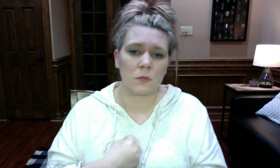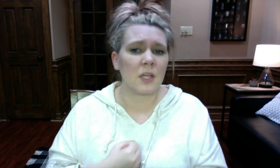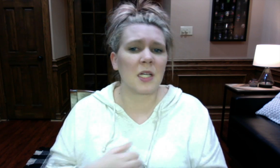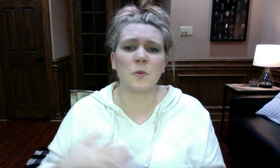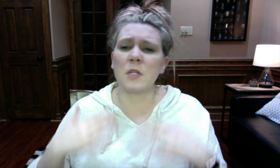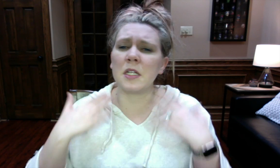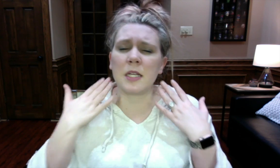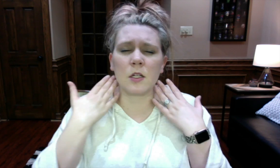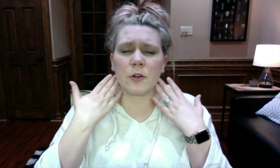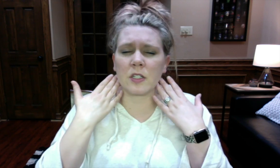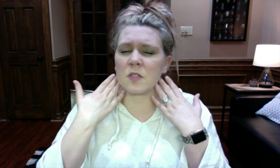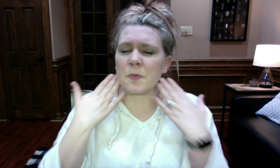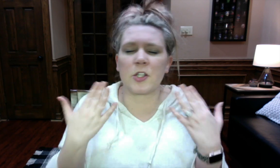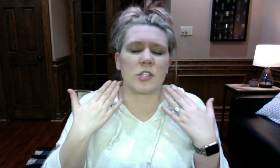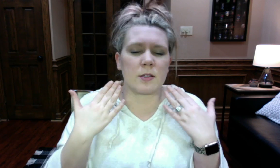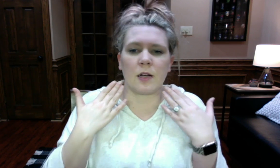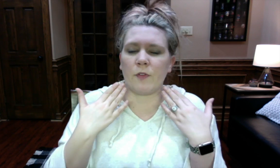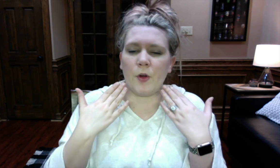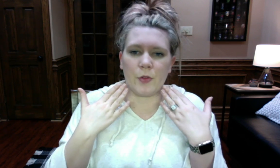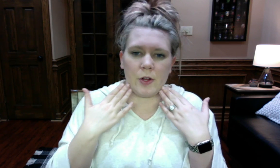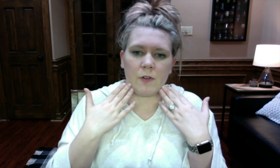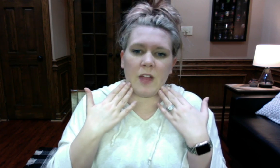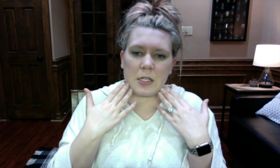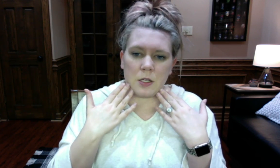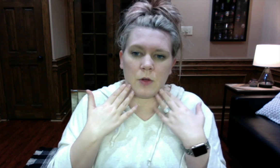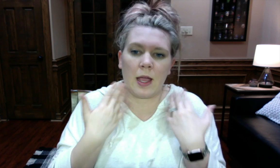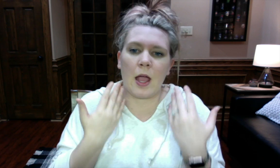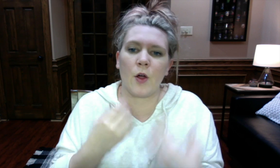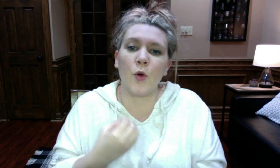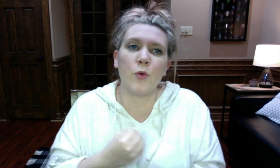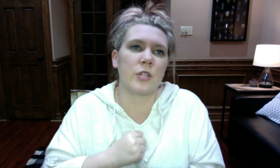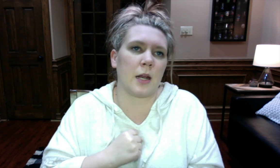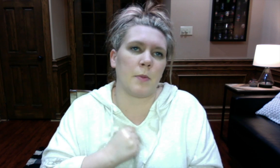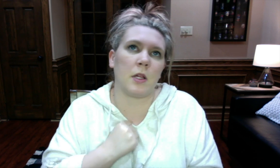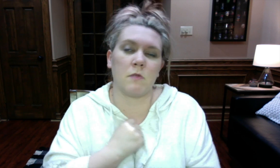And really, your expression's going to flow through your face. Okay? Who's going to believe this?